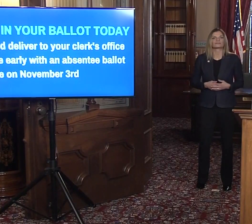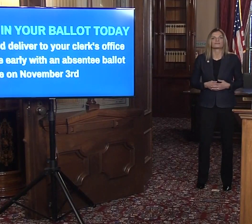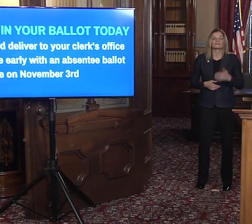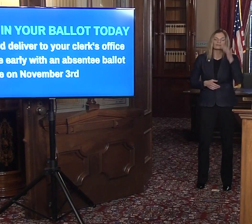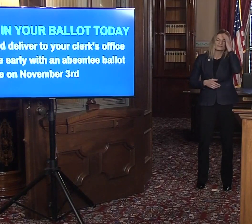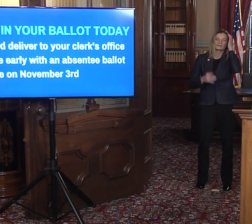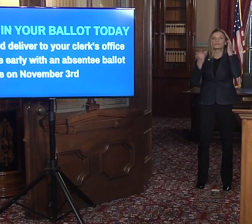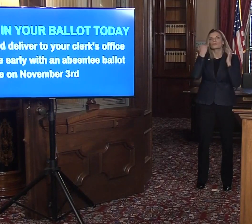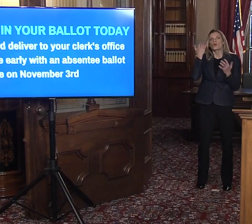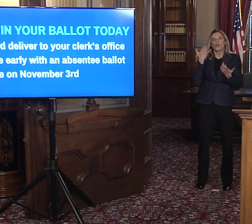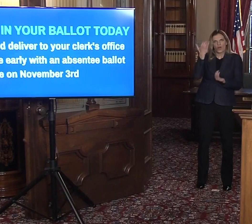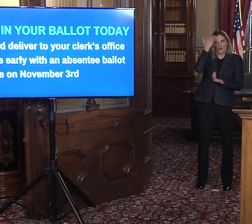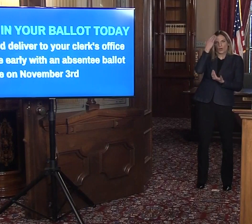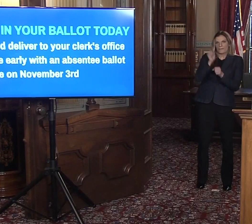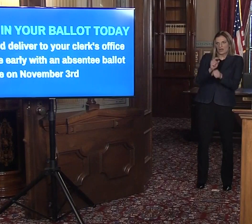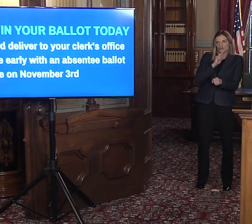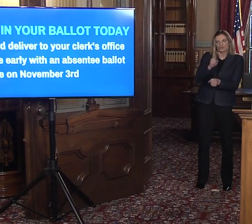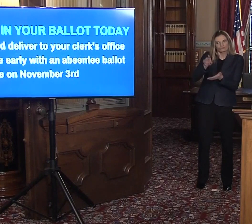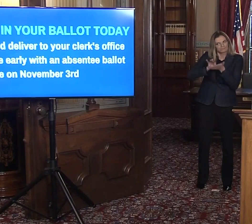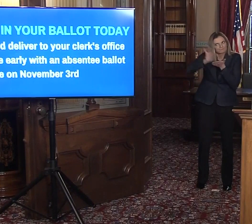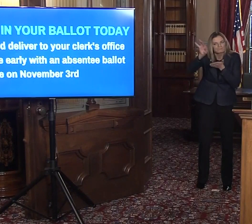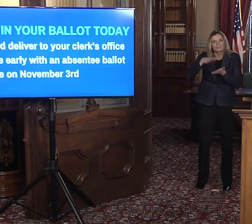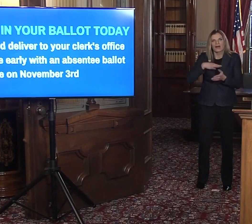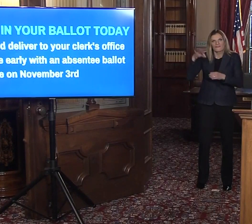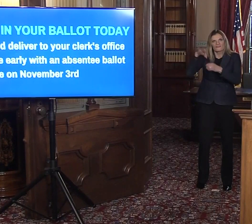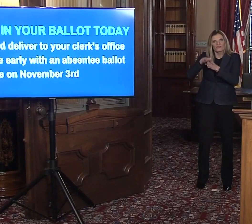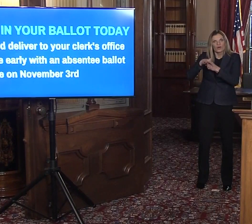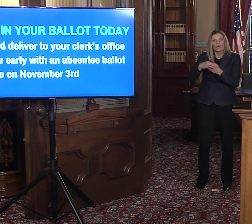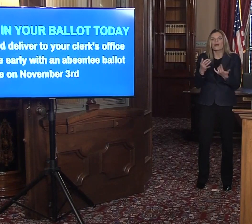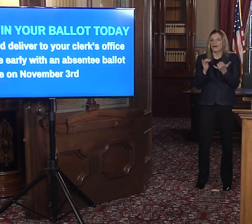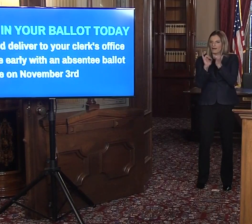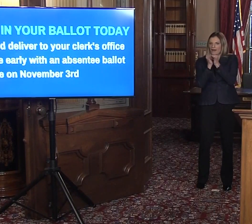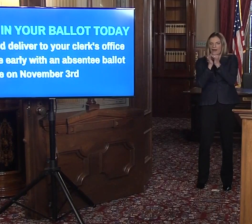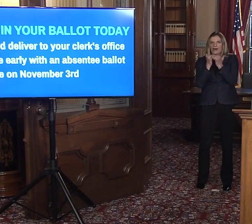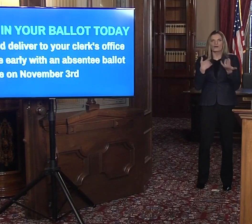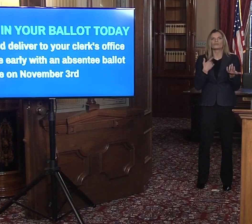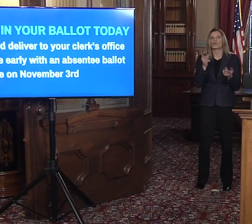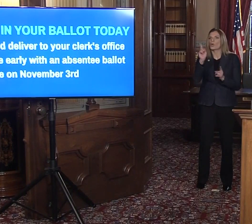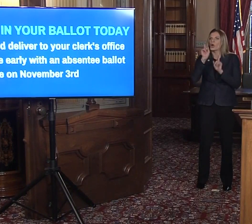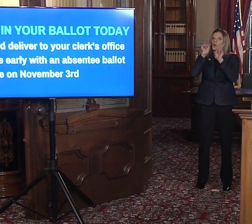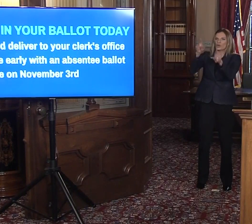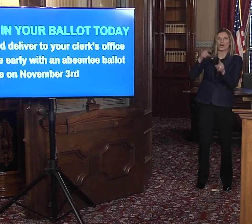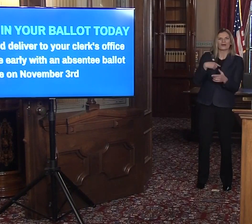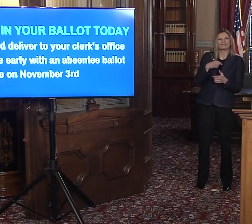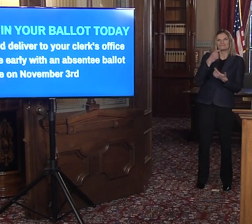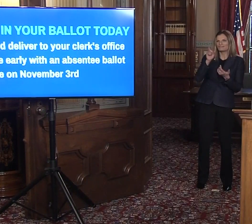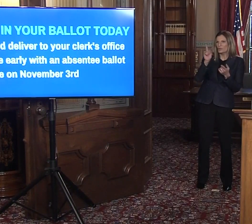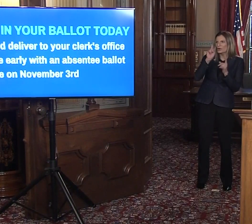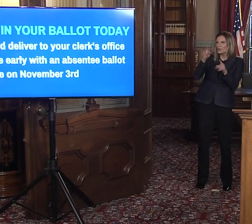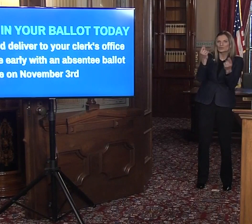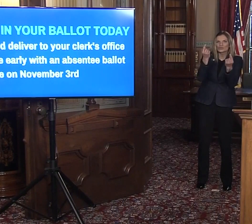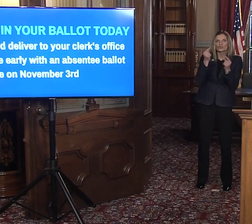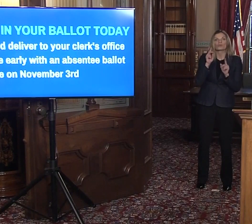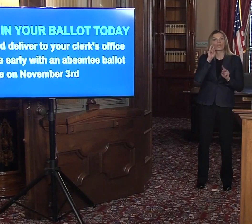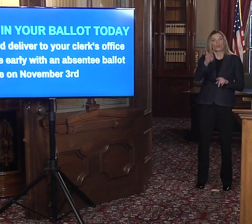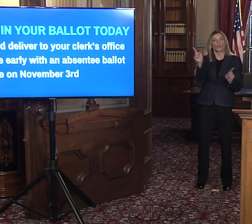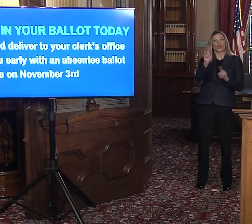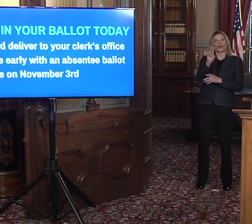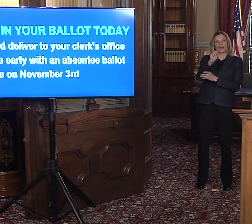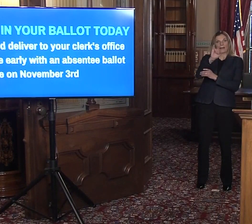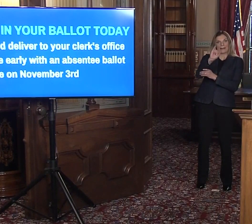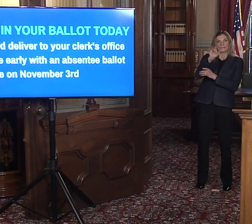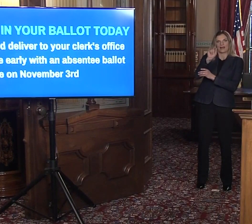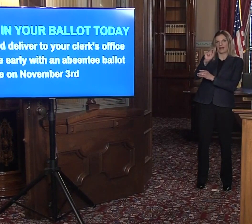ballot and find your clerk's office or your drop boxes or polling places, you can get more information at